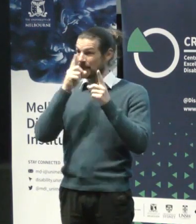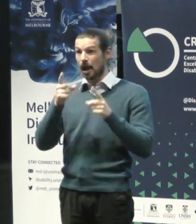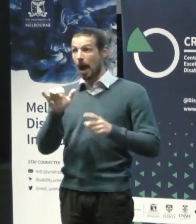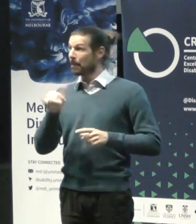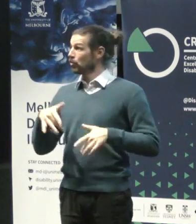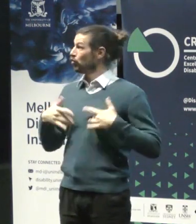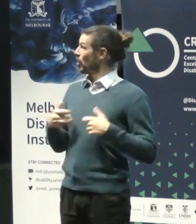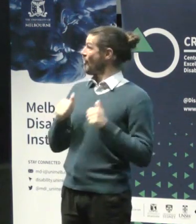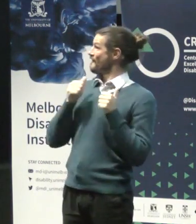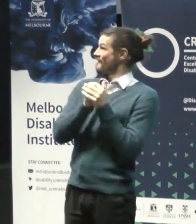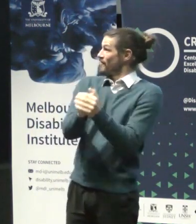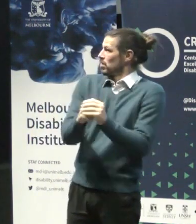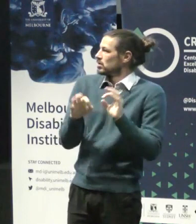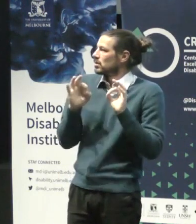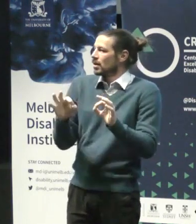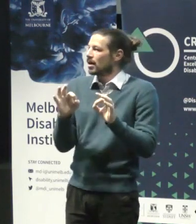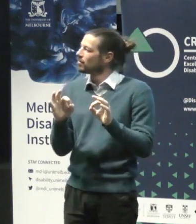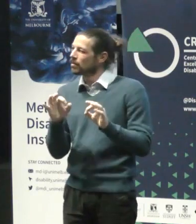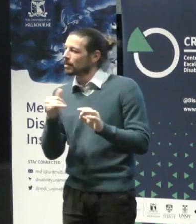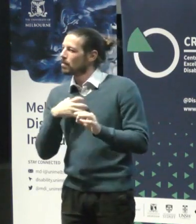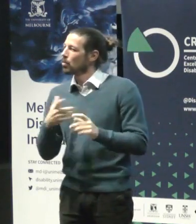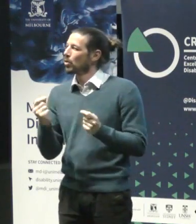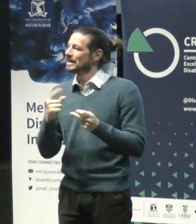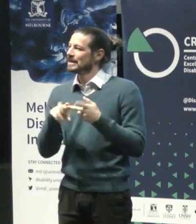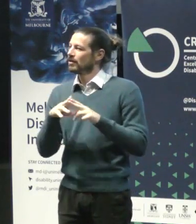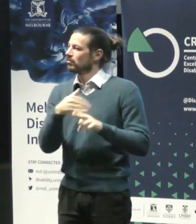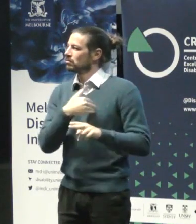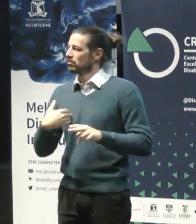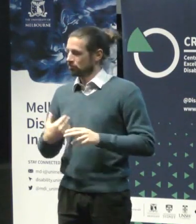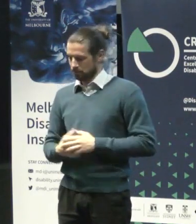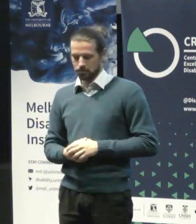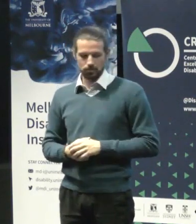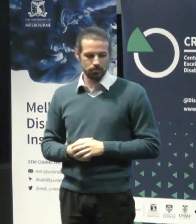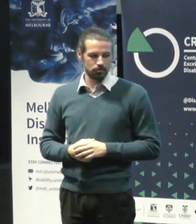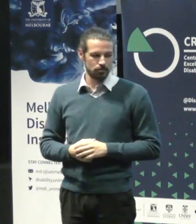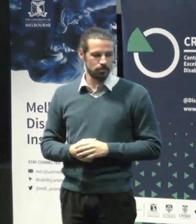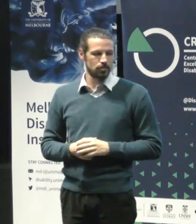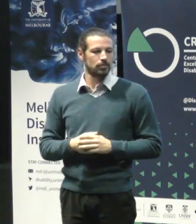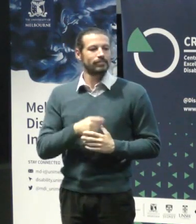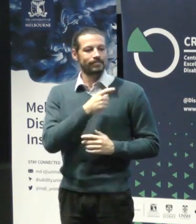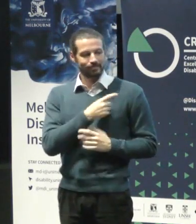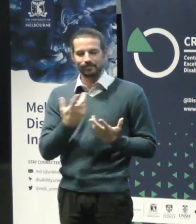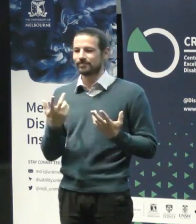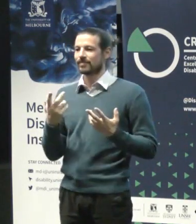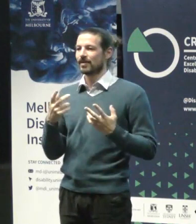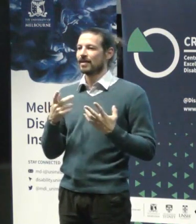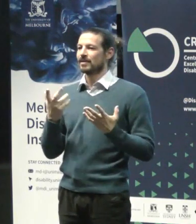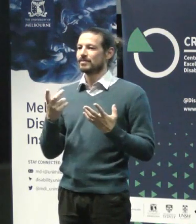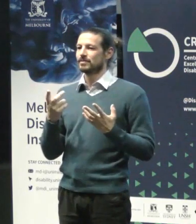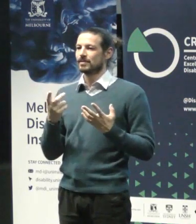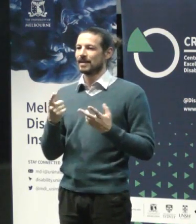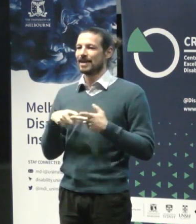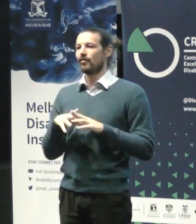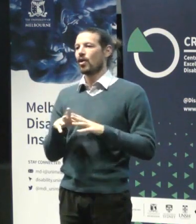but actually it might be easier if they're not friends. And we've had this before, the trap of being a bit easy with people. People get a